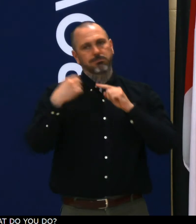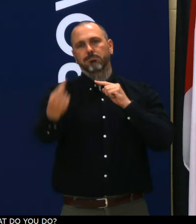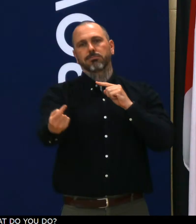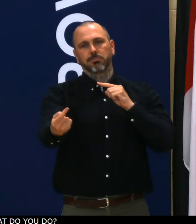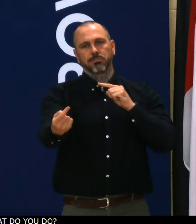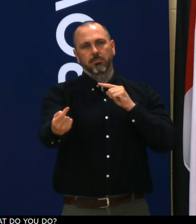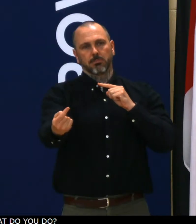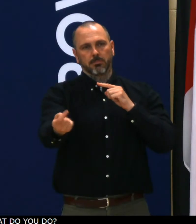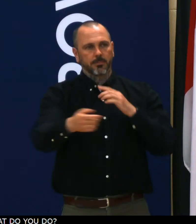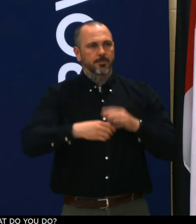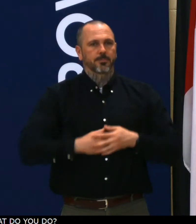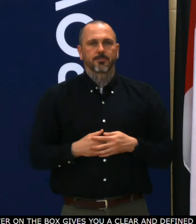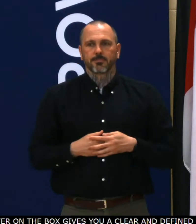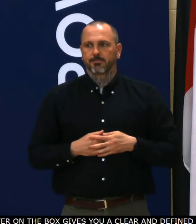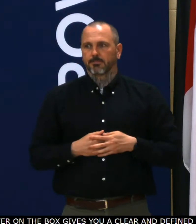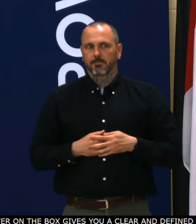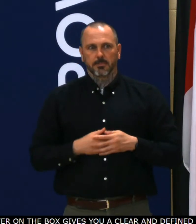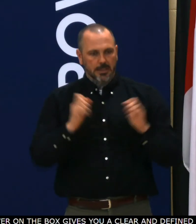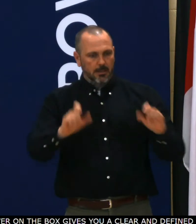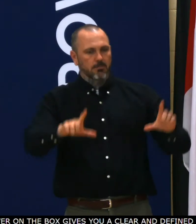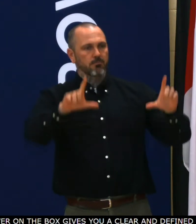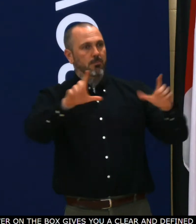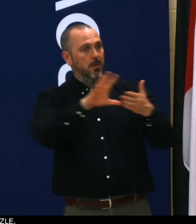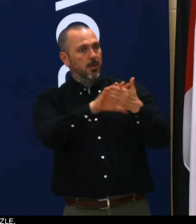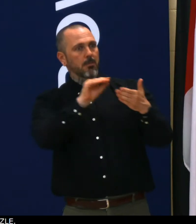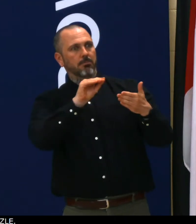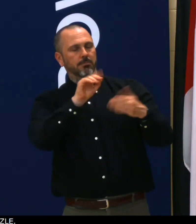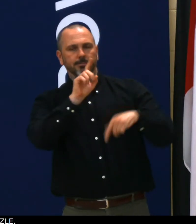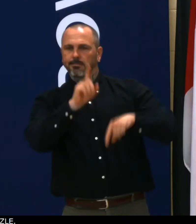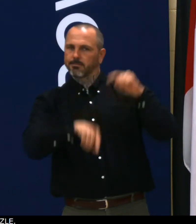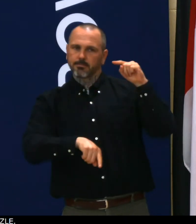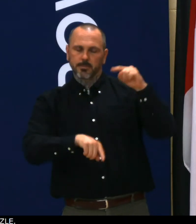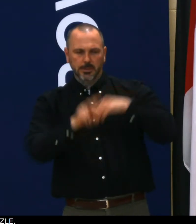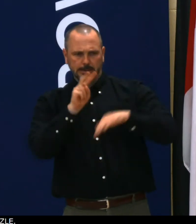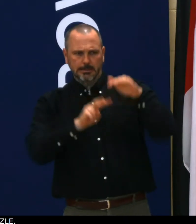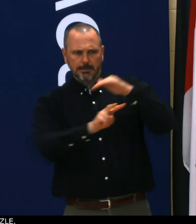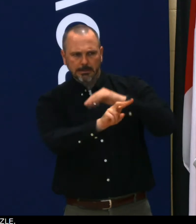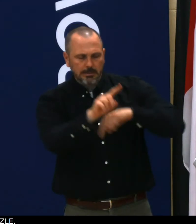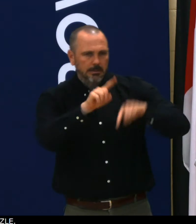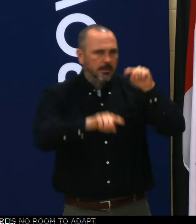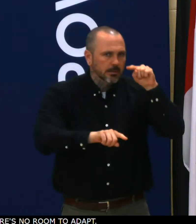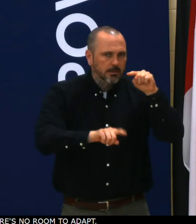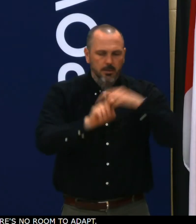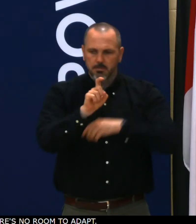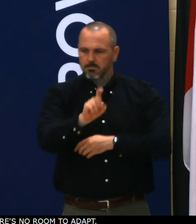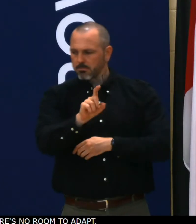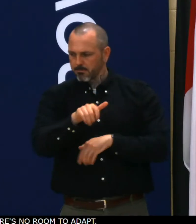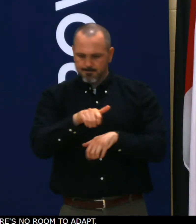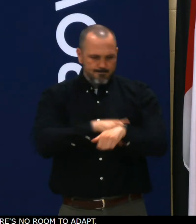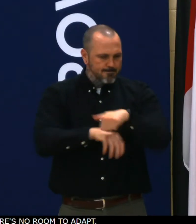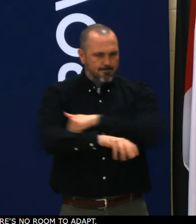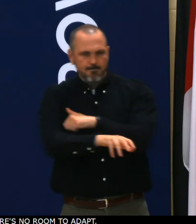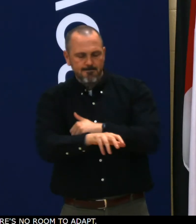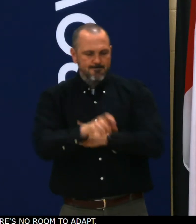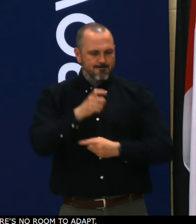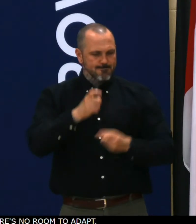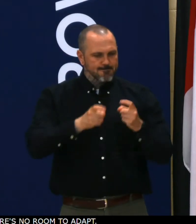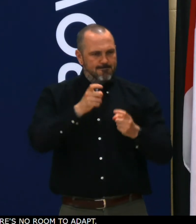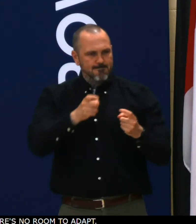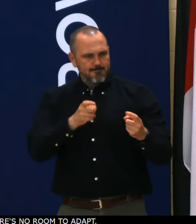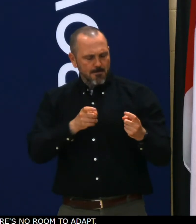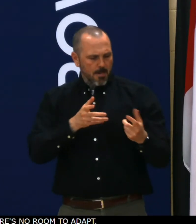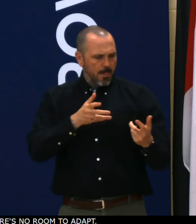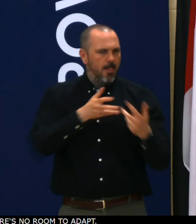opposite. You have to take action and be adaptable before you see the picture of what's ahead in your